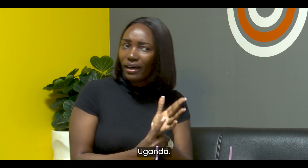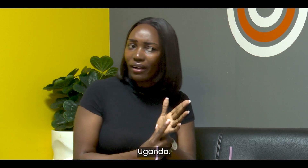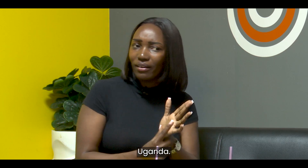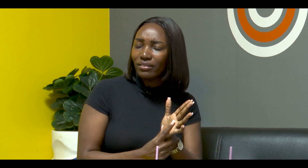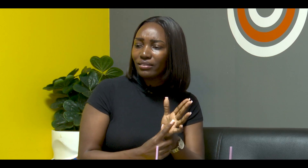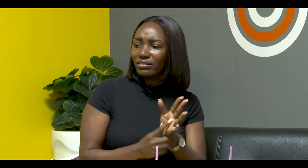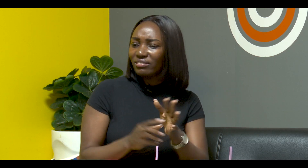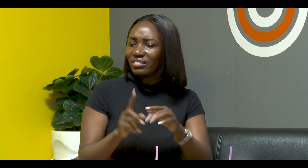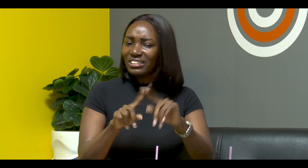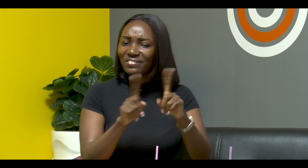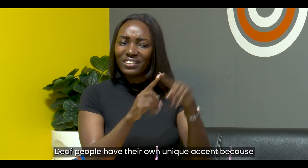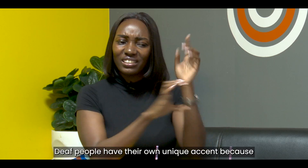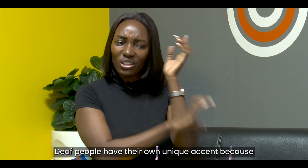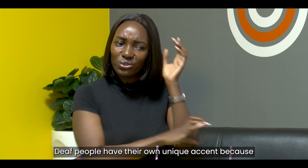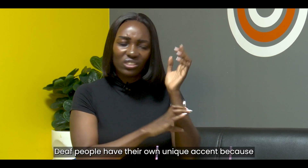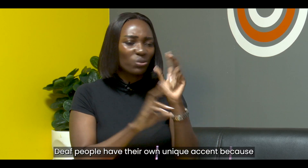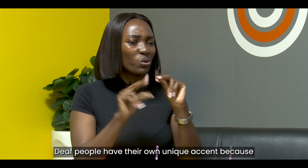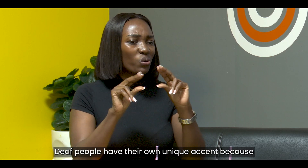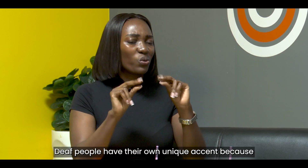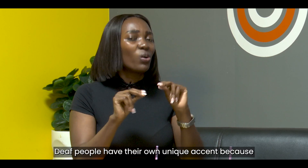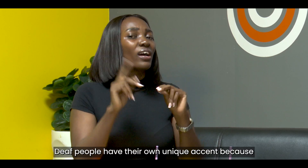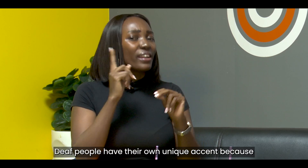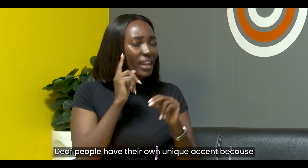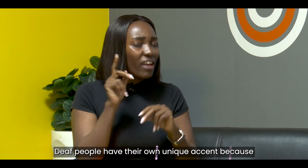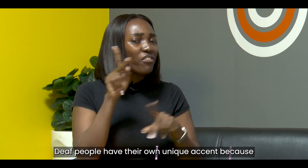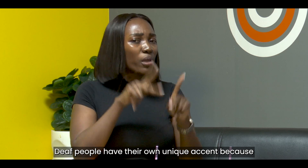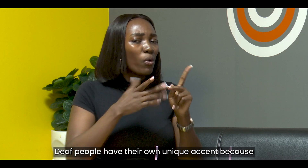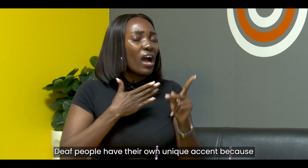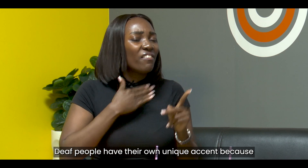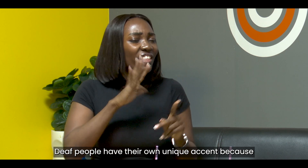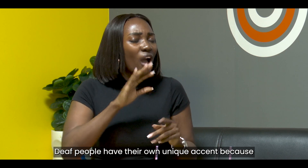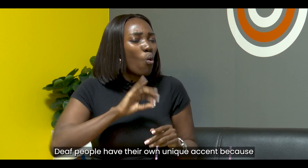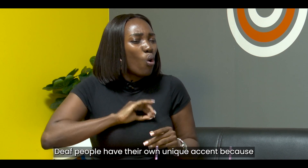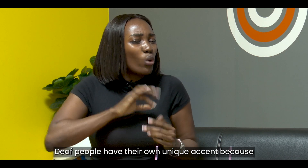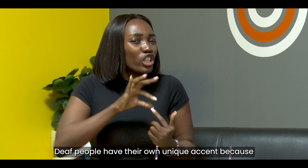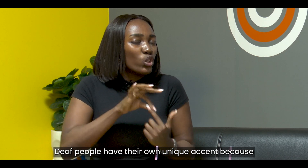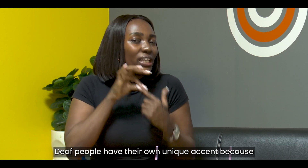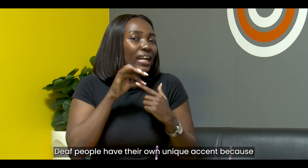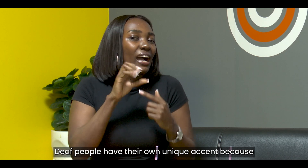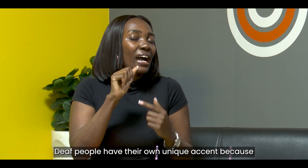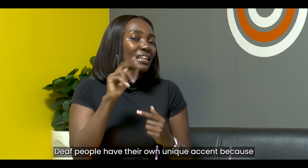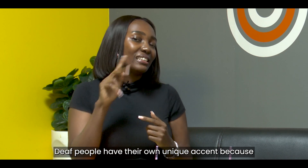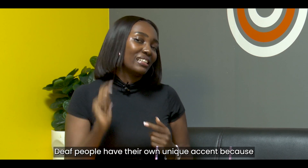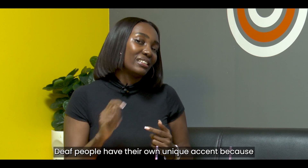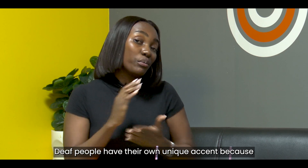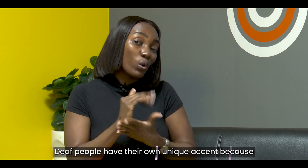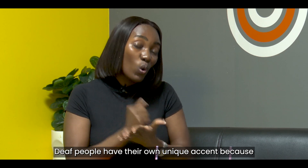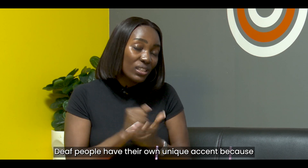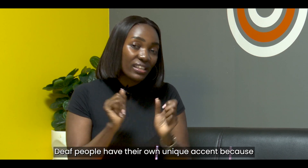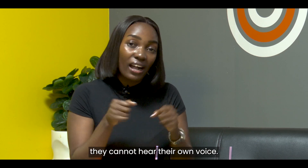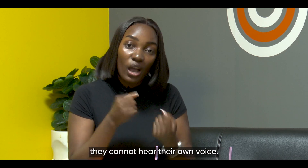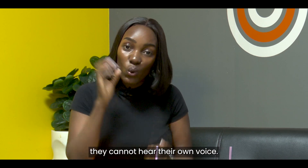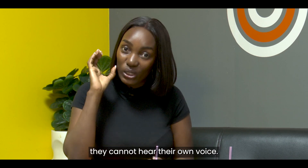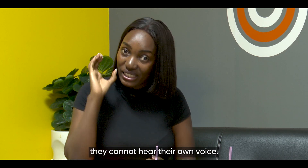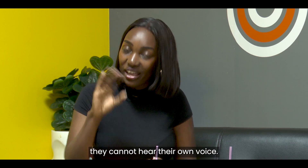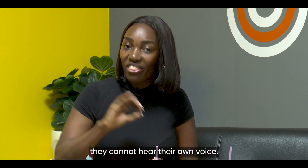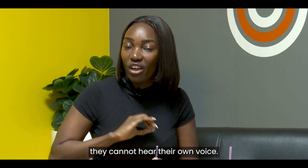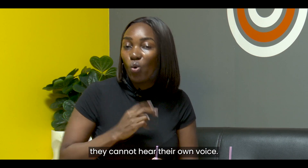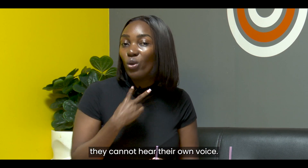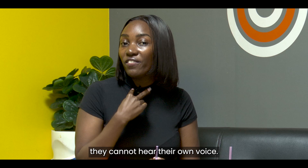Uganda. Different countries. Deaf people have their own unique accent because they cannot hear their own